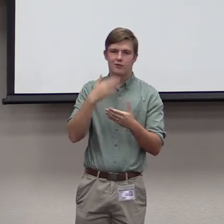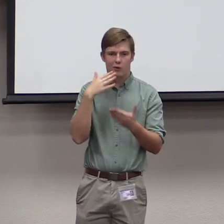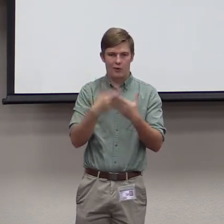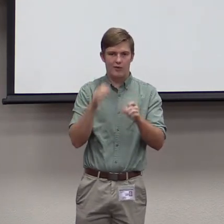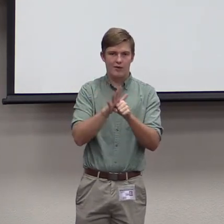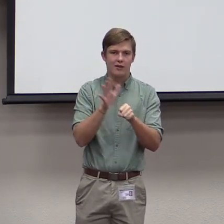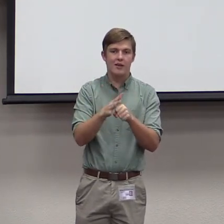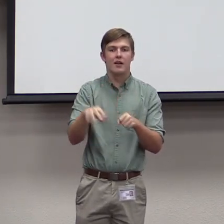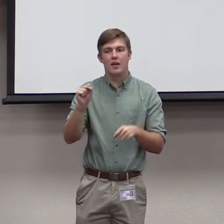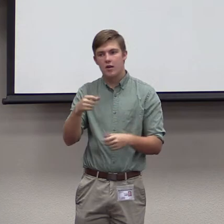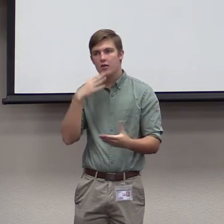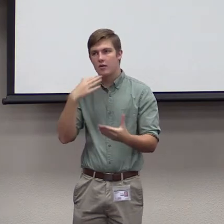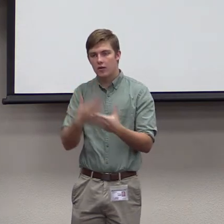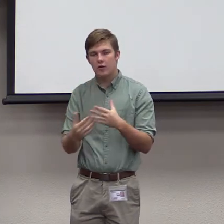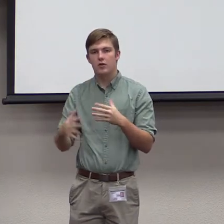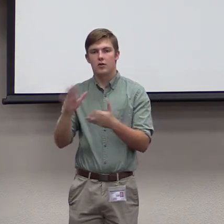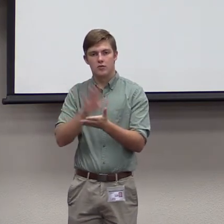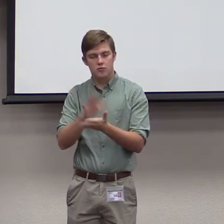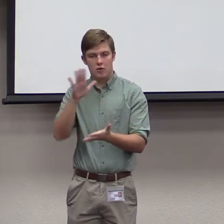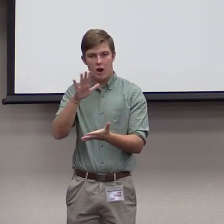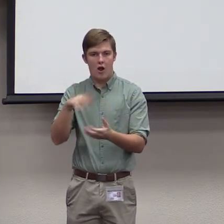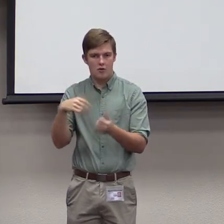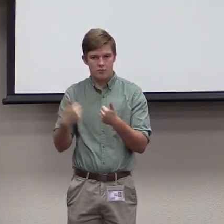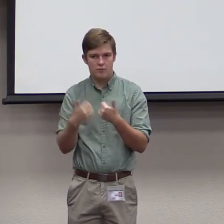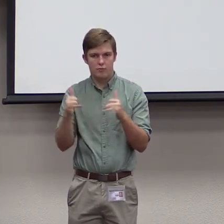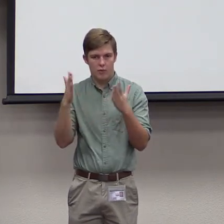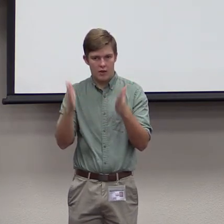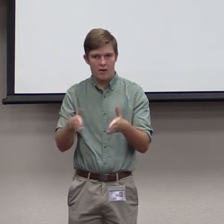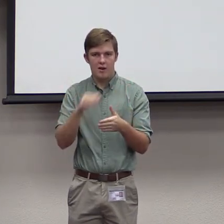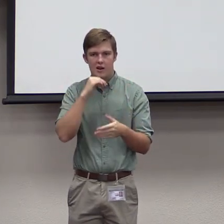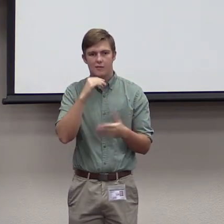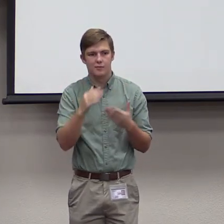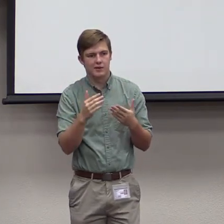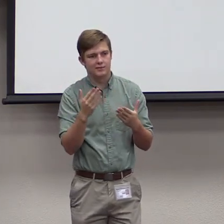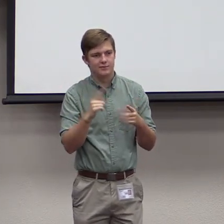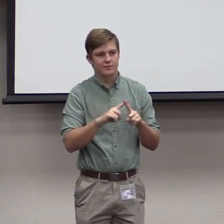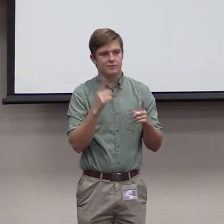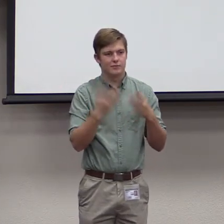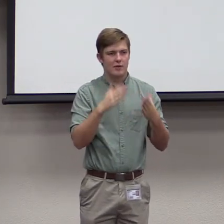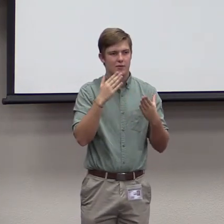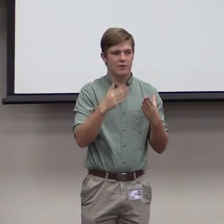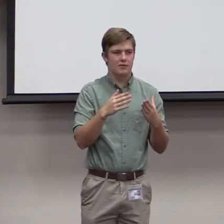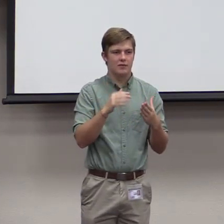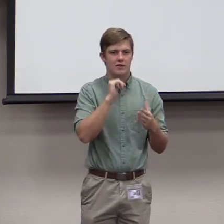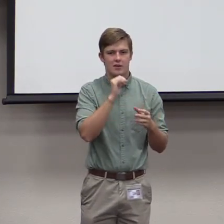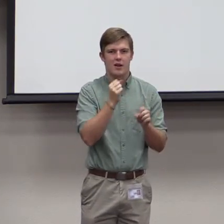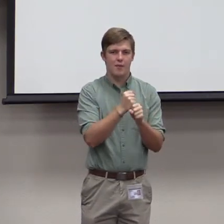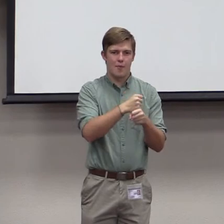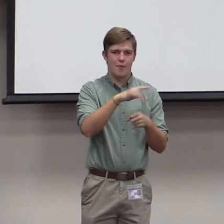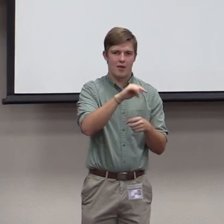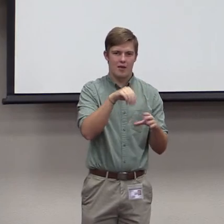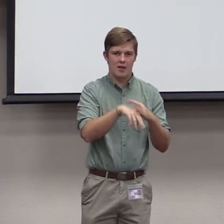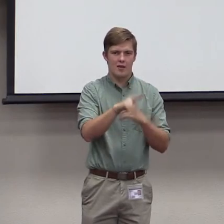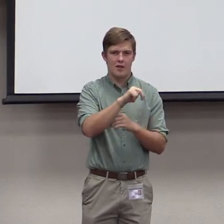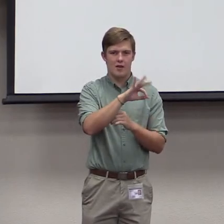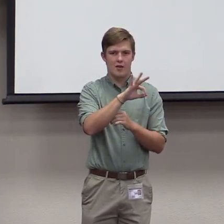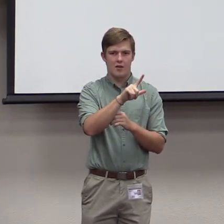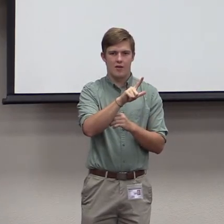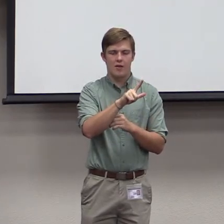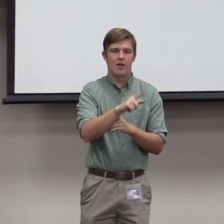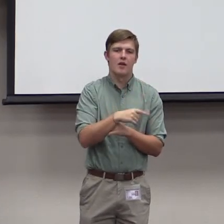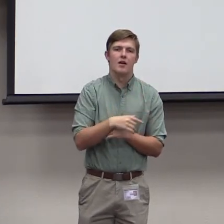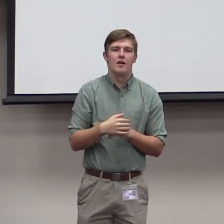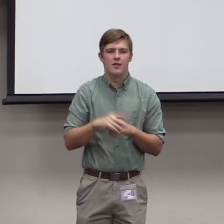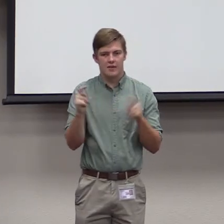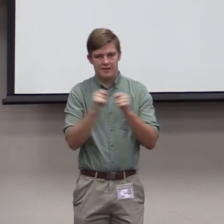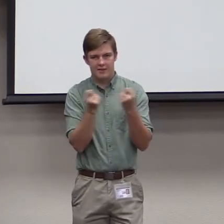Yes, he was a good college player, but probably not going to make it in the NFL. The Houston Oilers are looking to cut